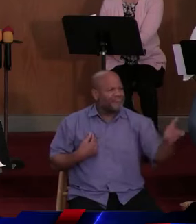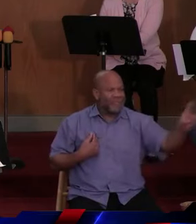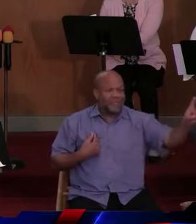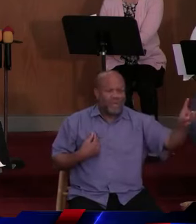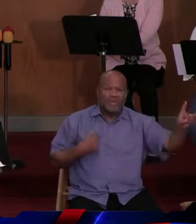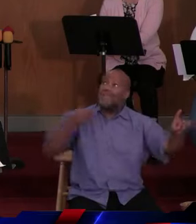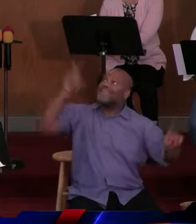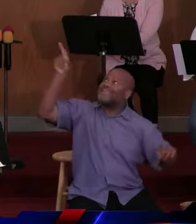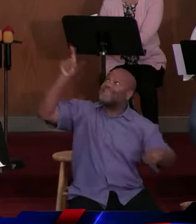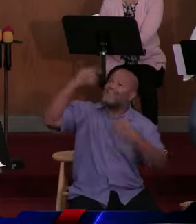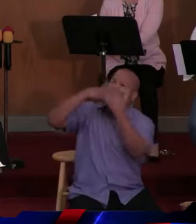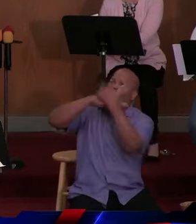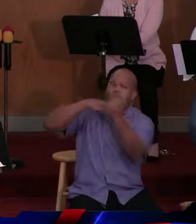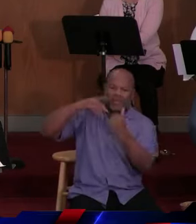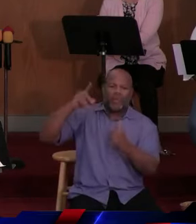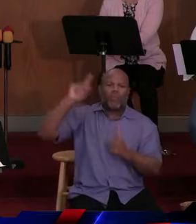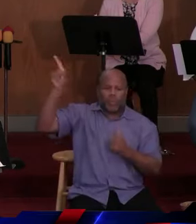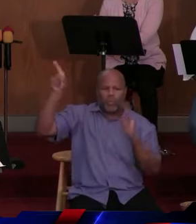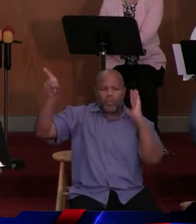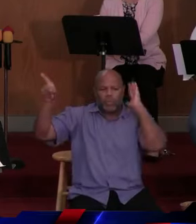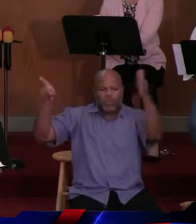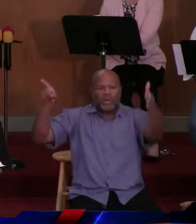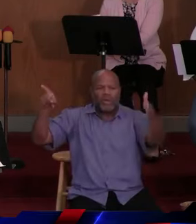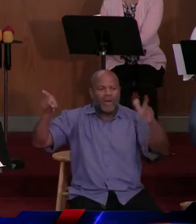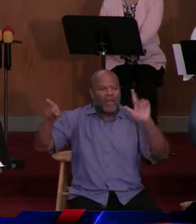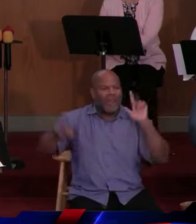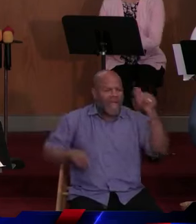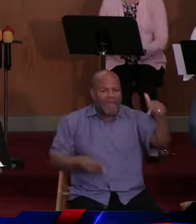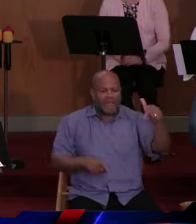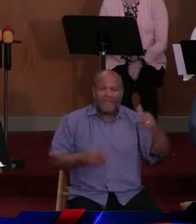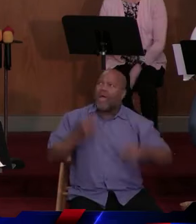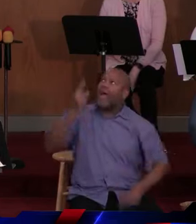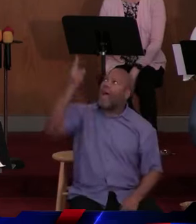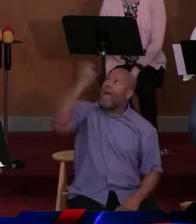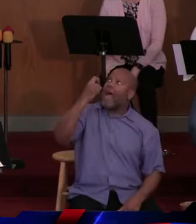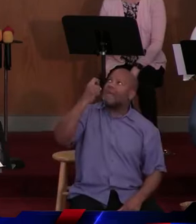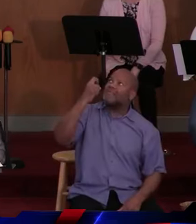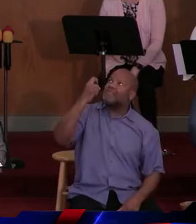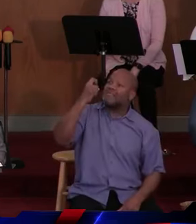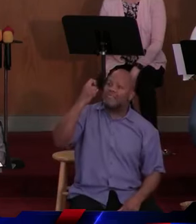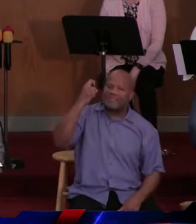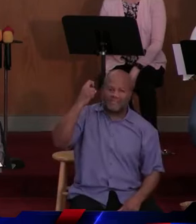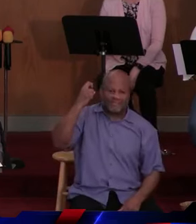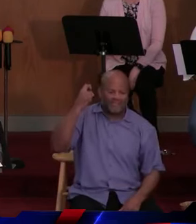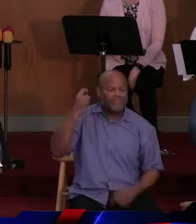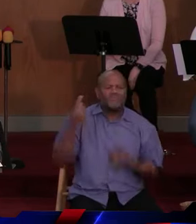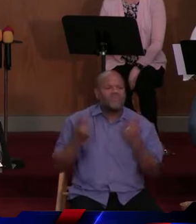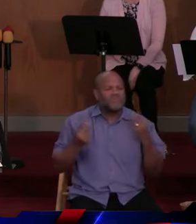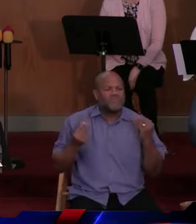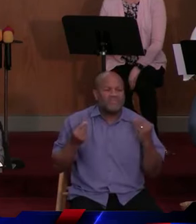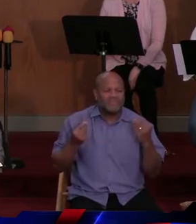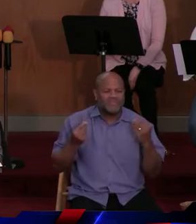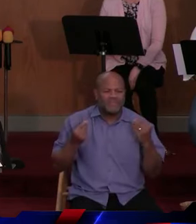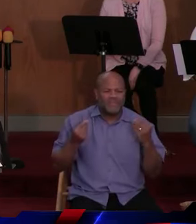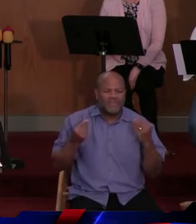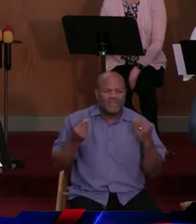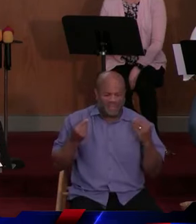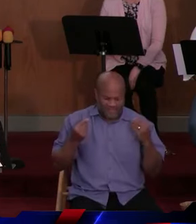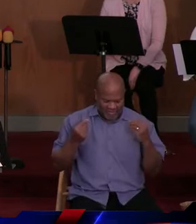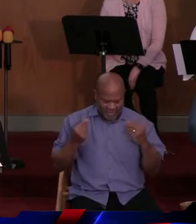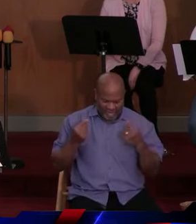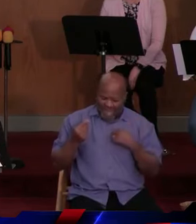me is going to call me home and ask me, and I got to give an account for how we